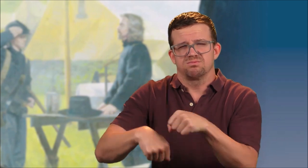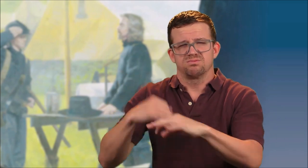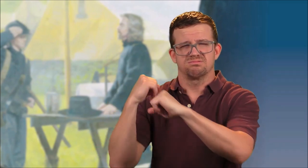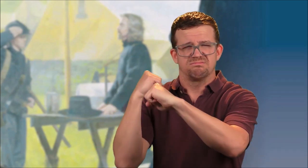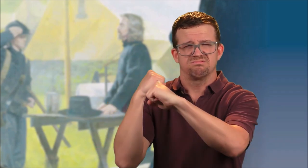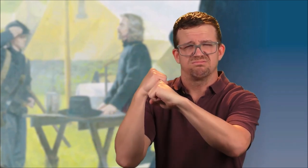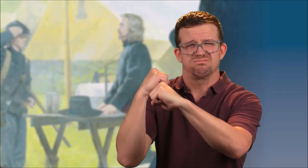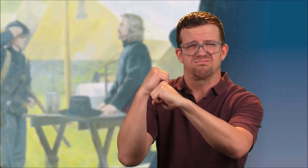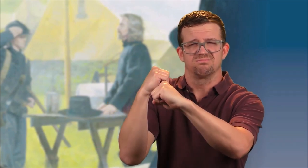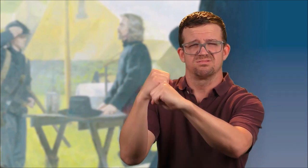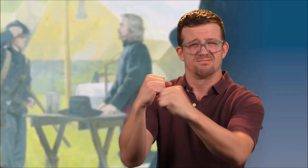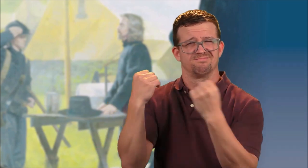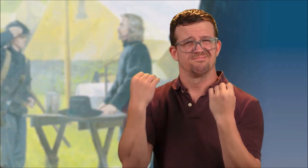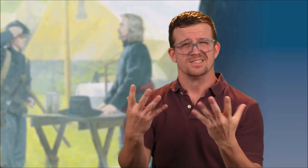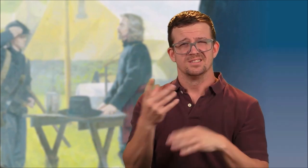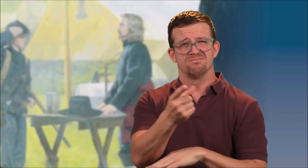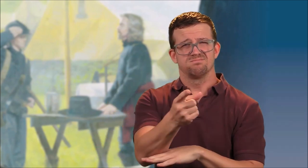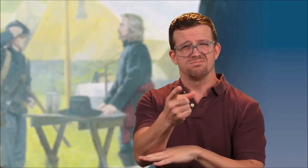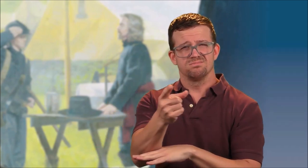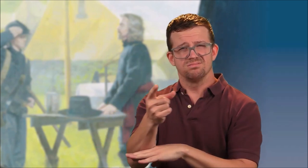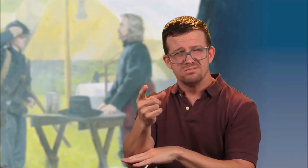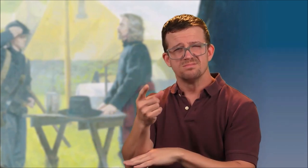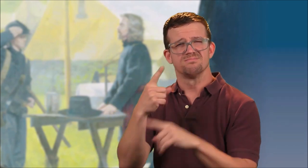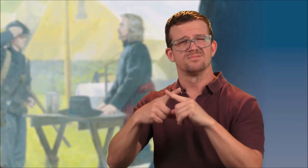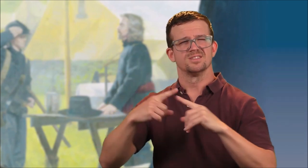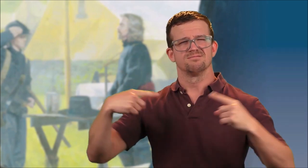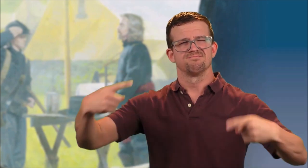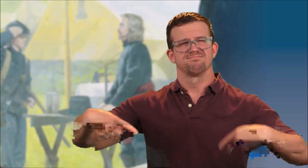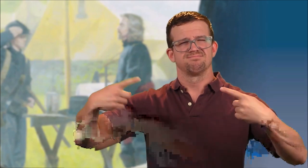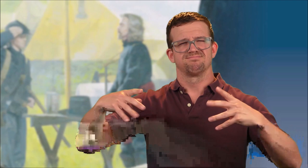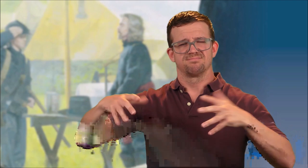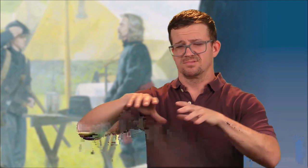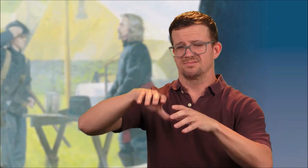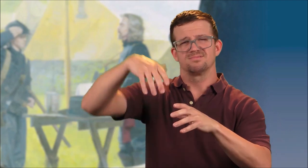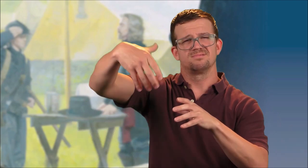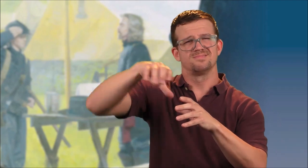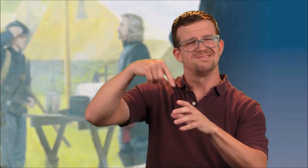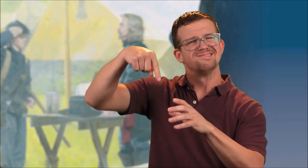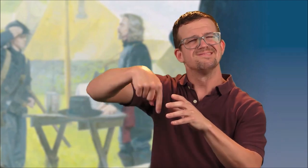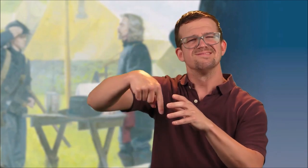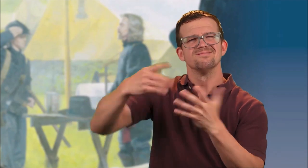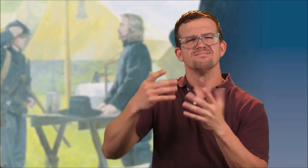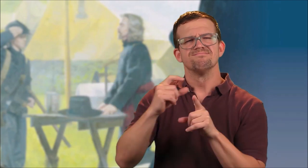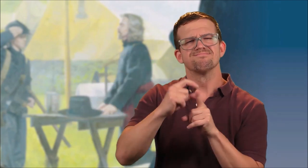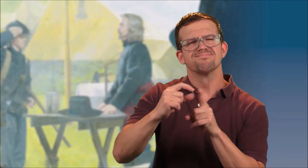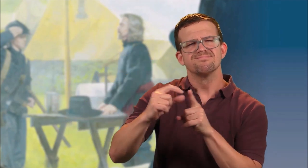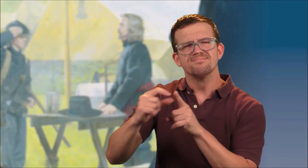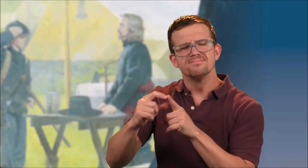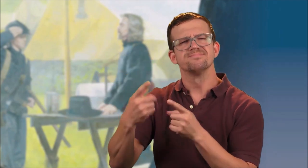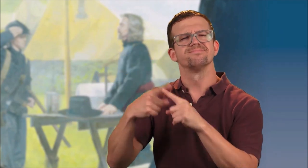and heavy caissons loaded with grape shot and canister shells.